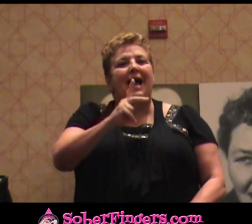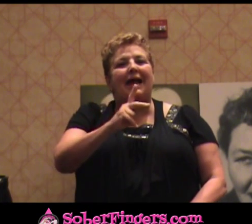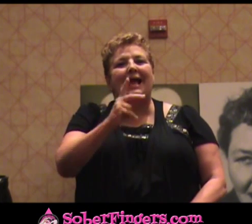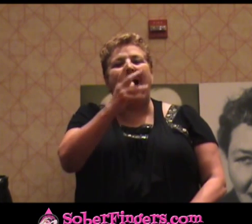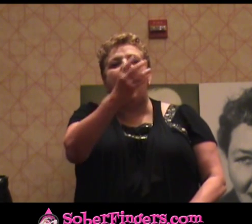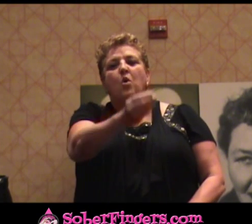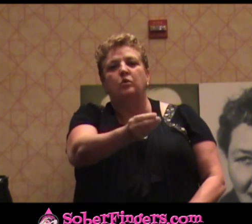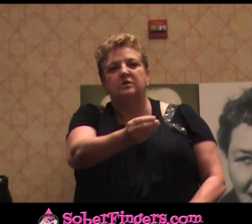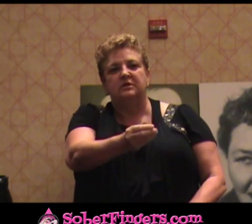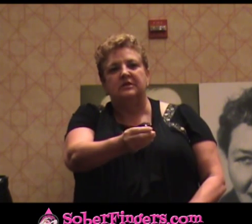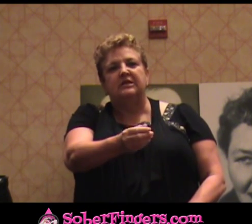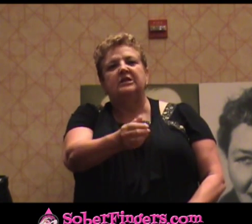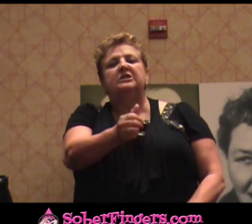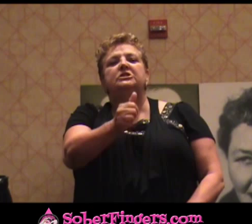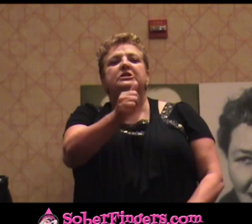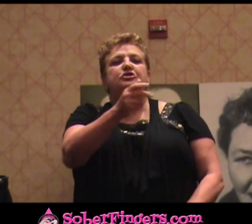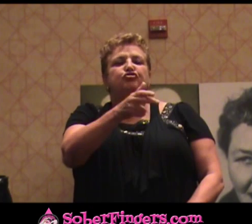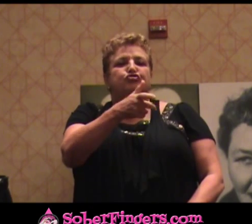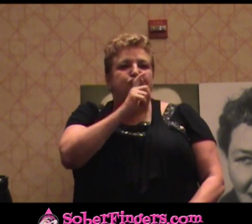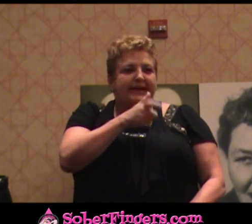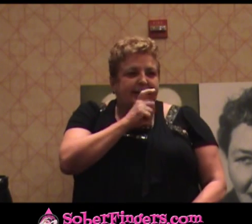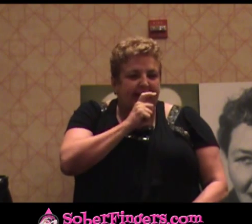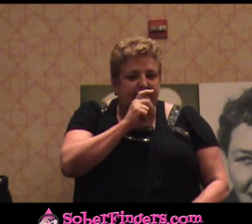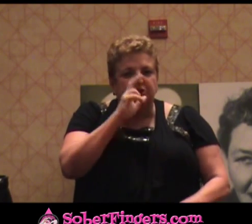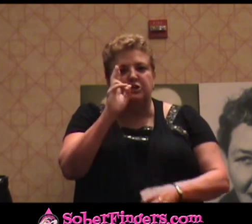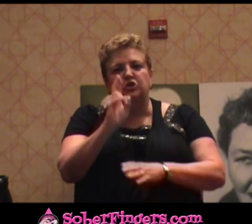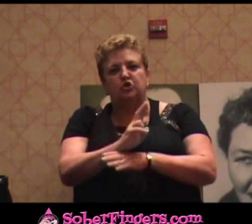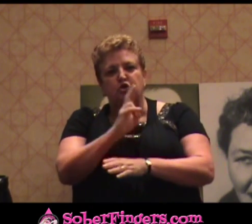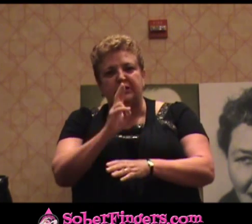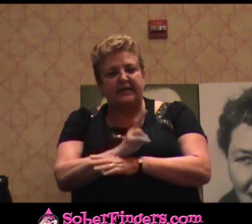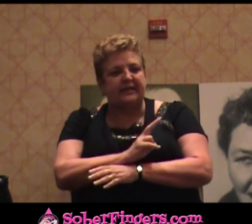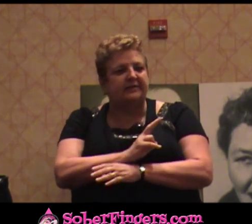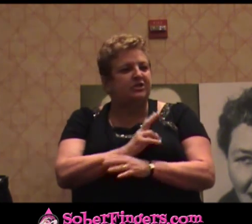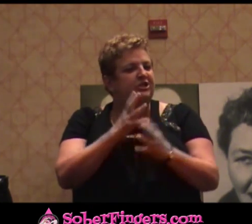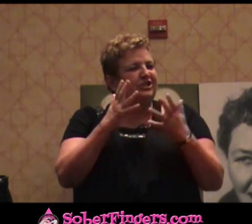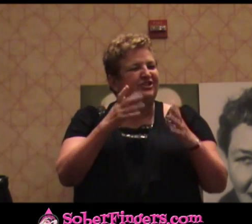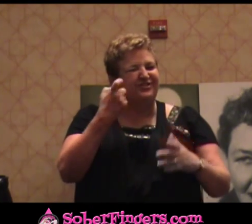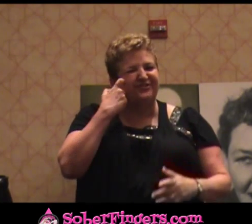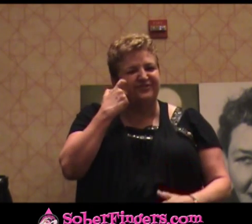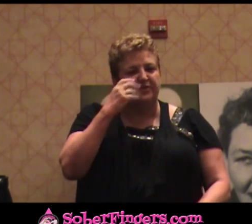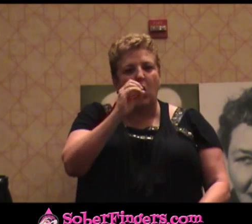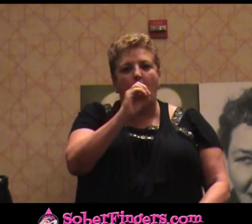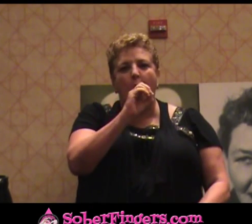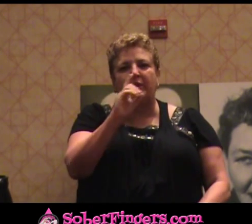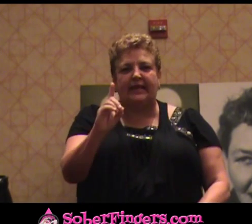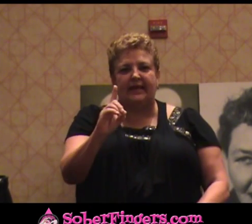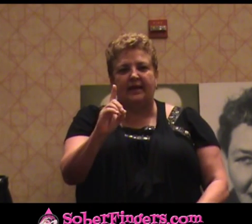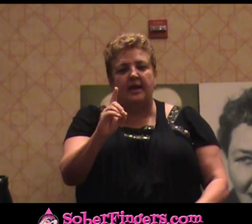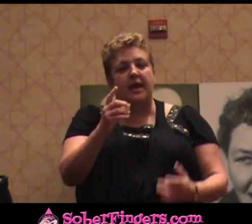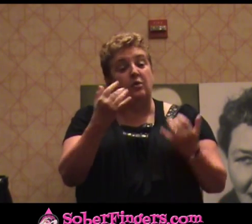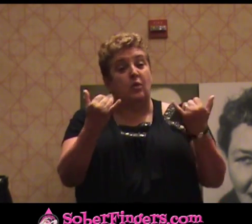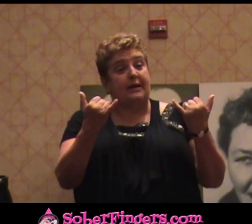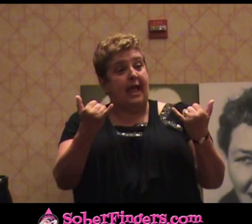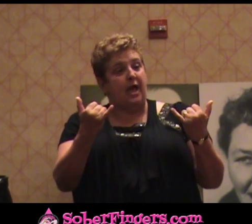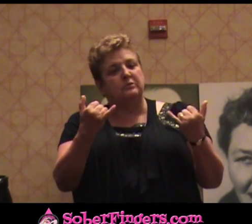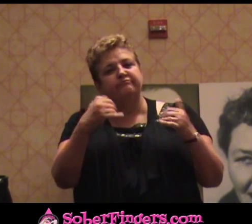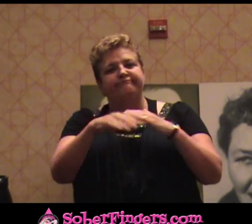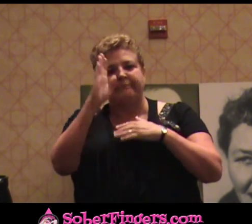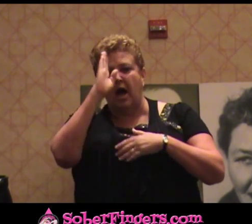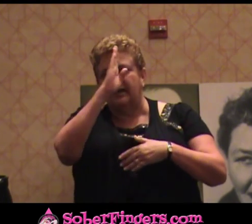using. She OD'd. And right now she's brain dead and in a coma. And so I'm